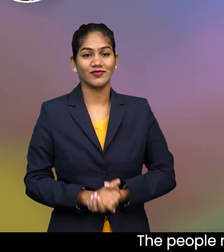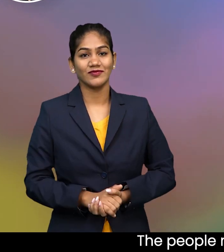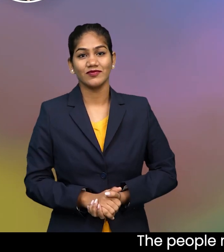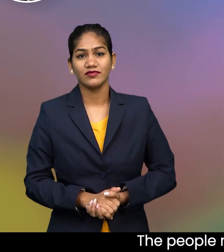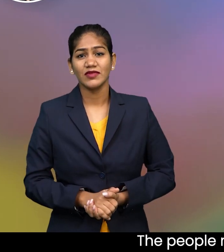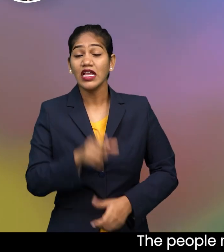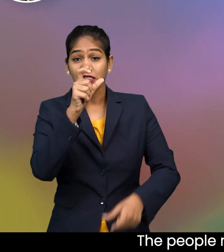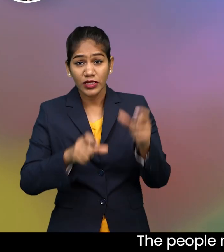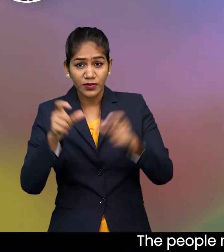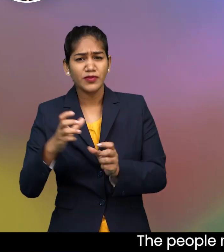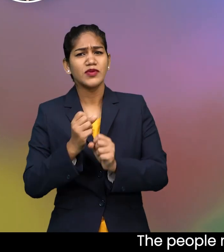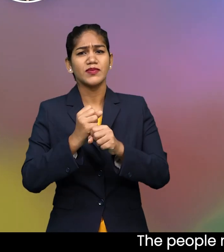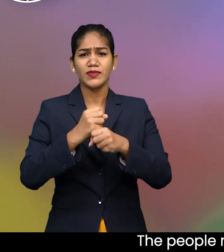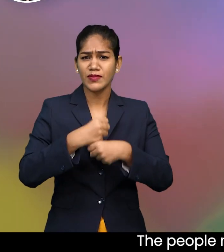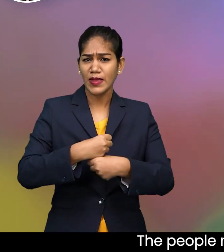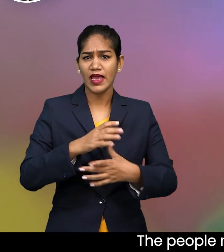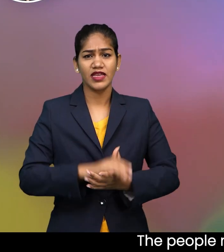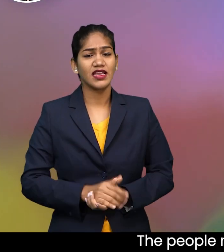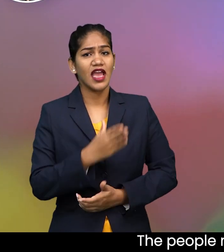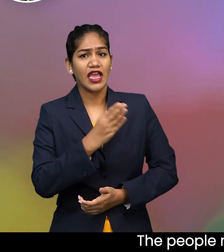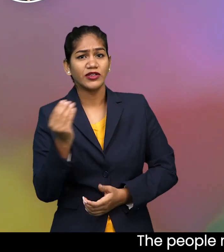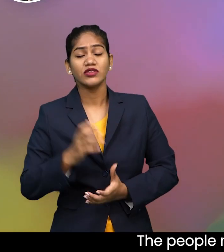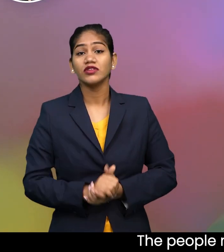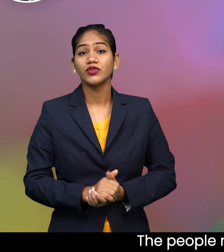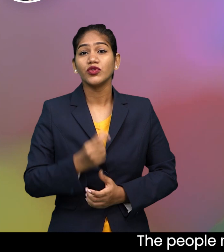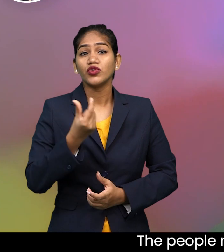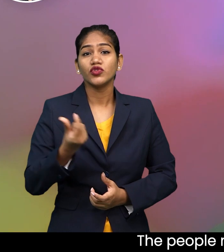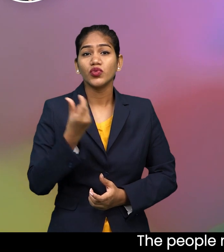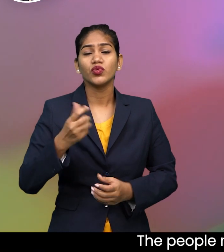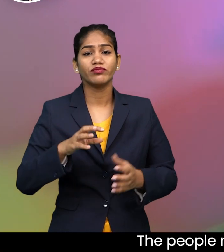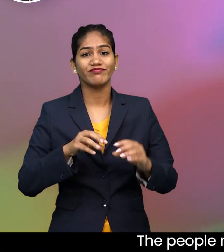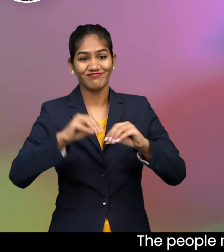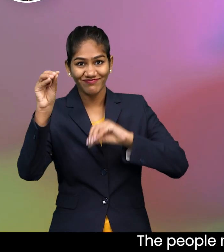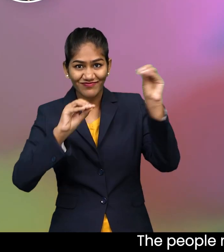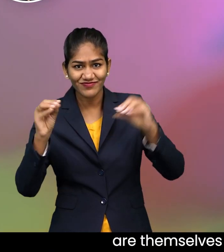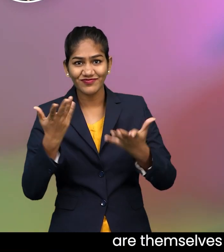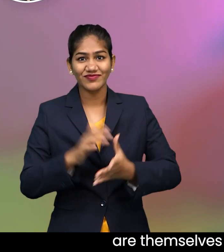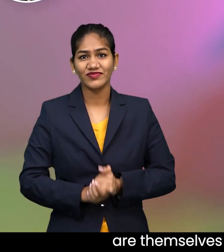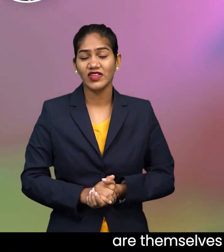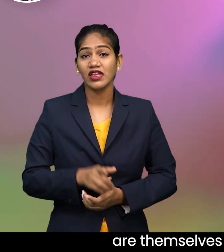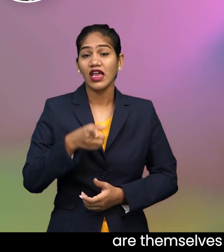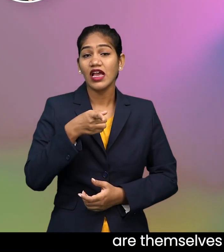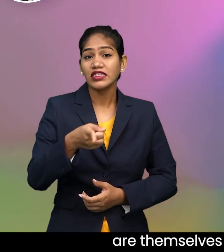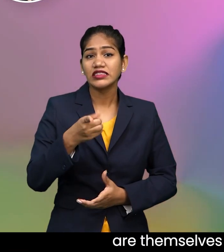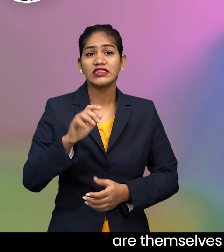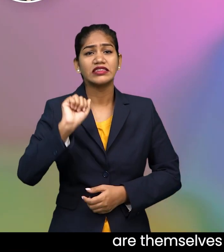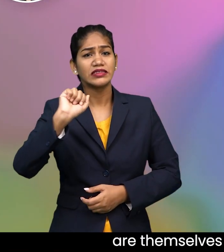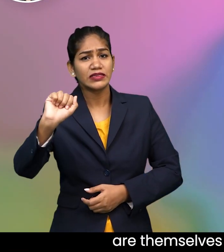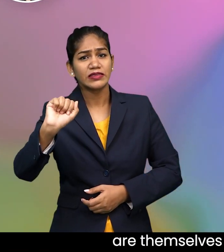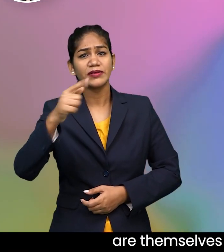The people make and use resources and are themselves resources